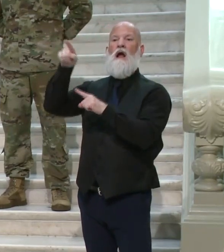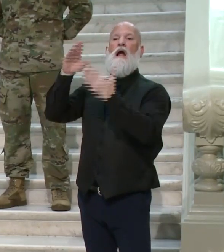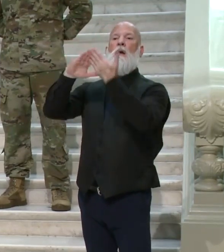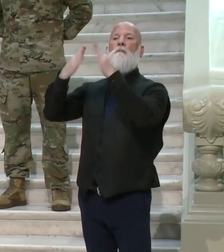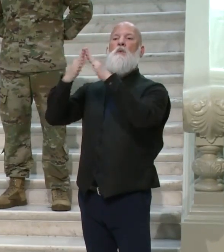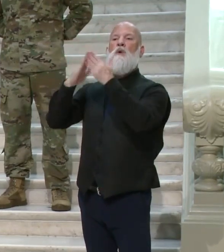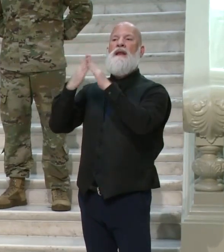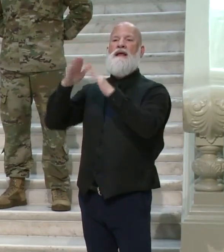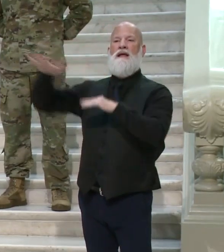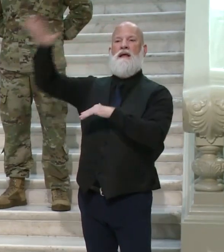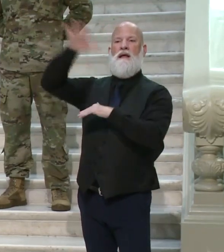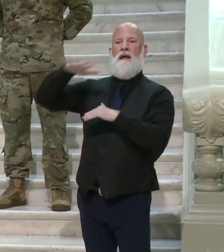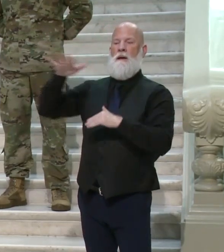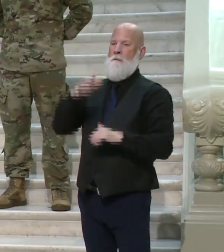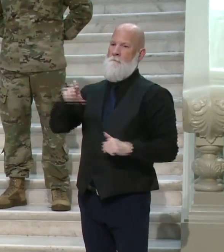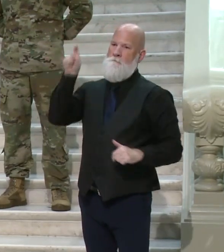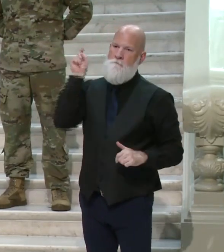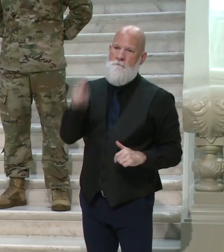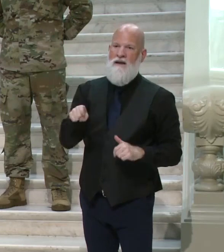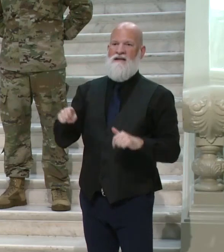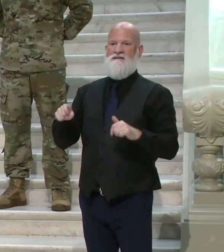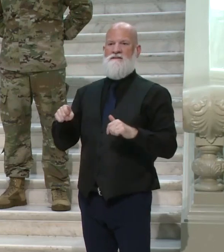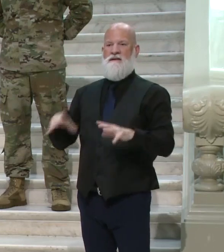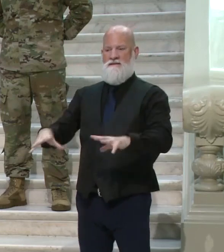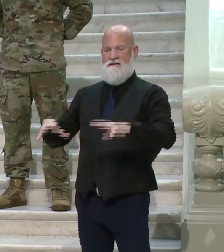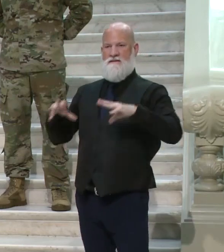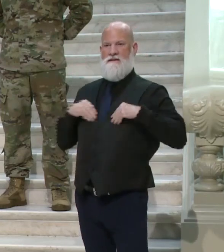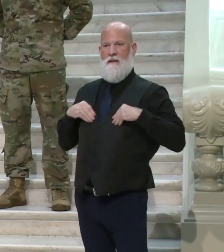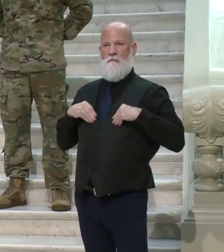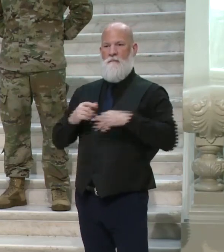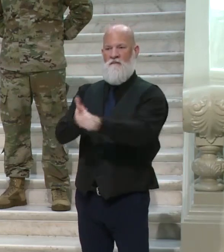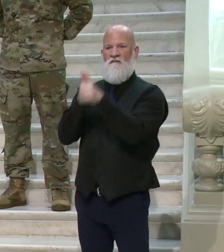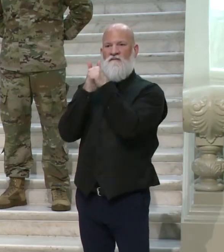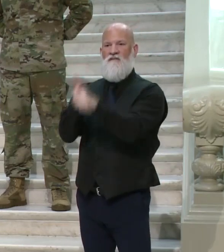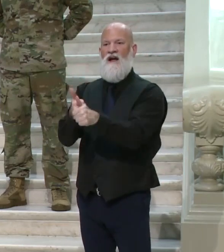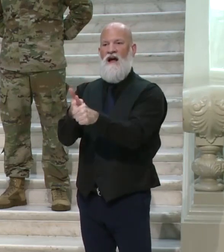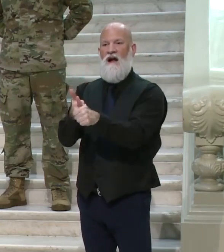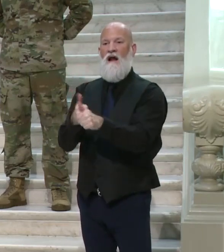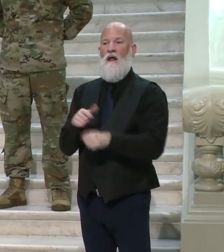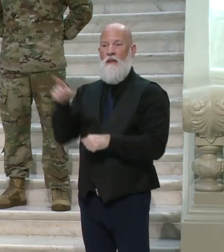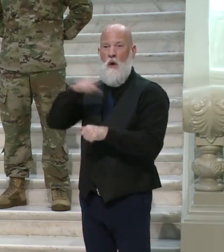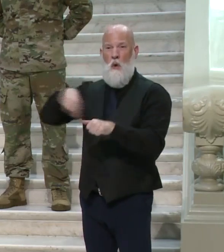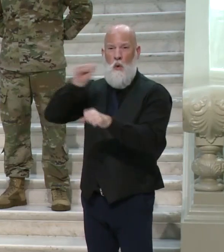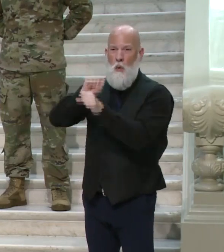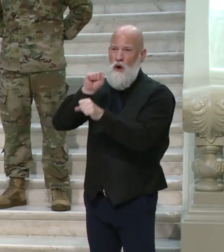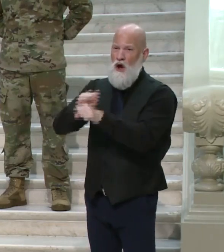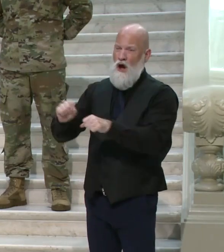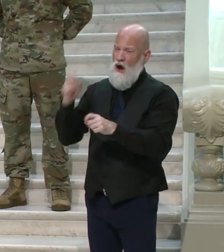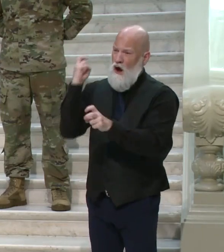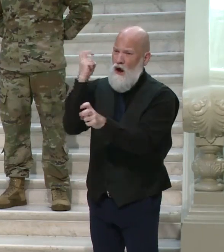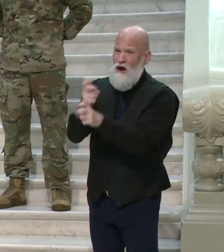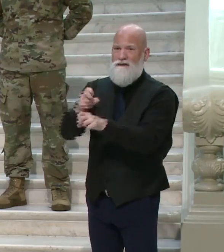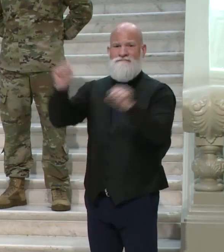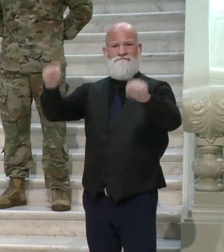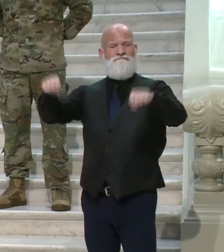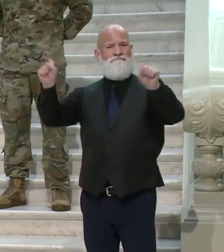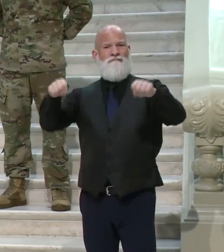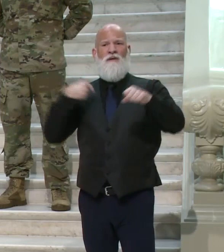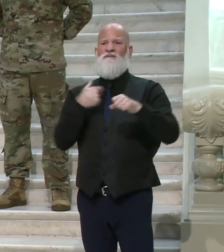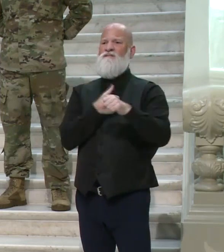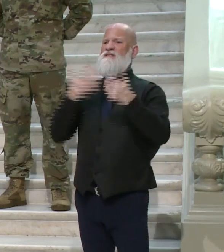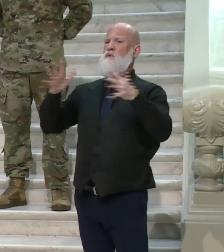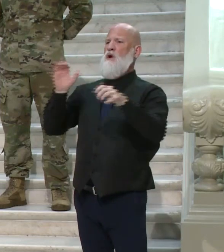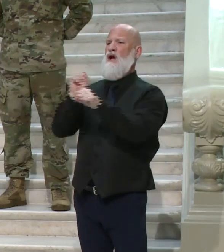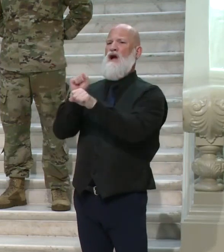this. You know, that community, they're very hard working. They, and I've worked with them for almost